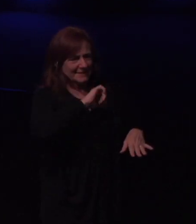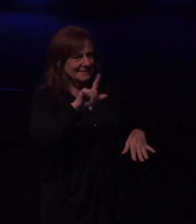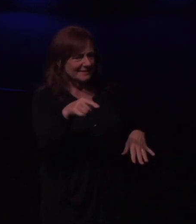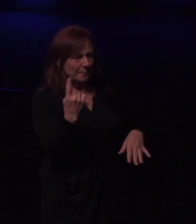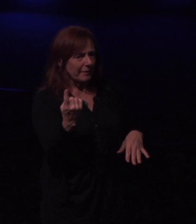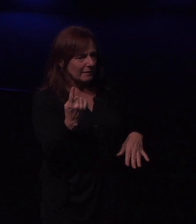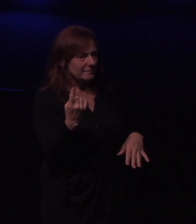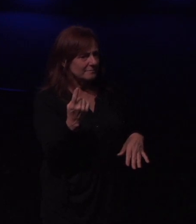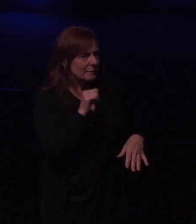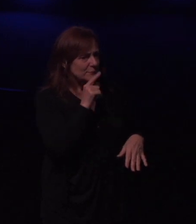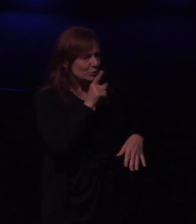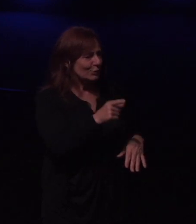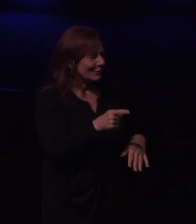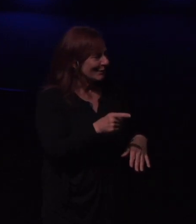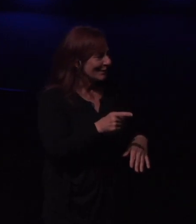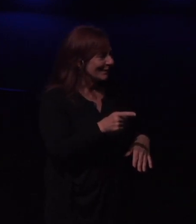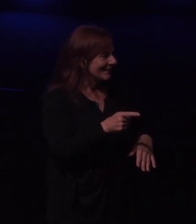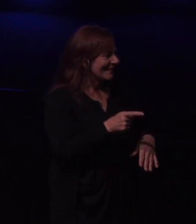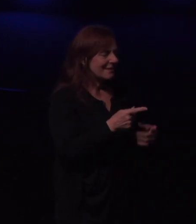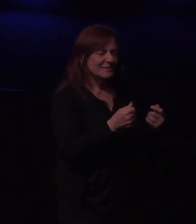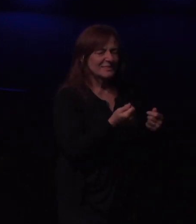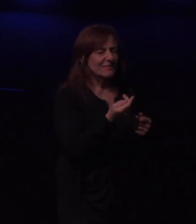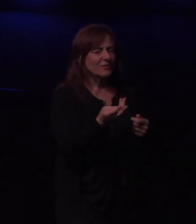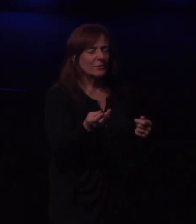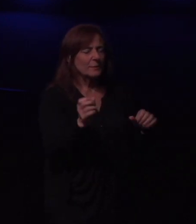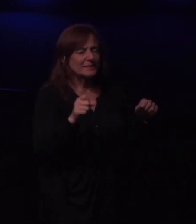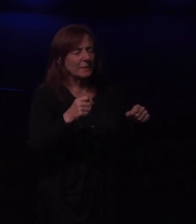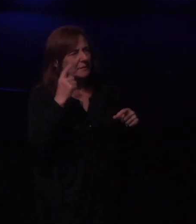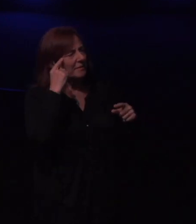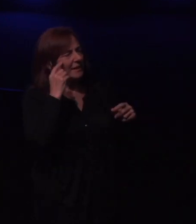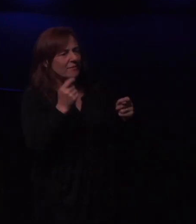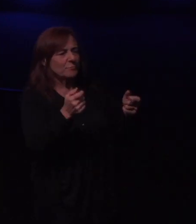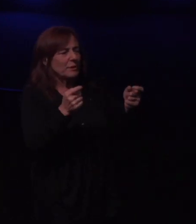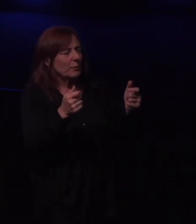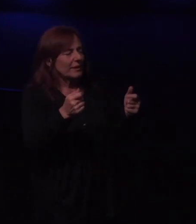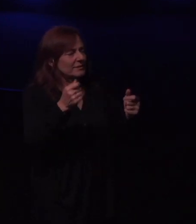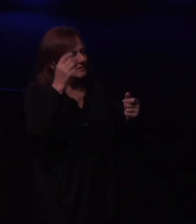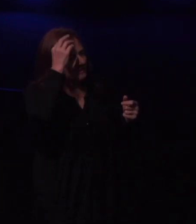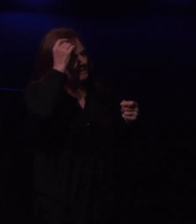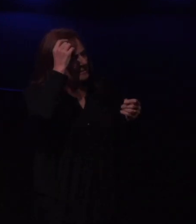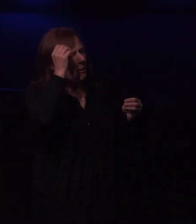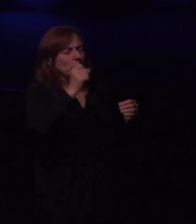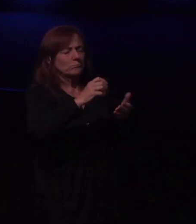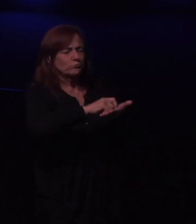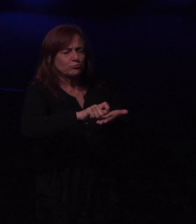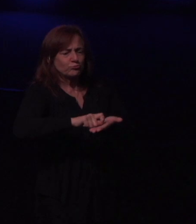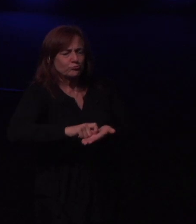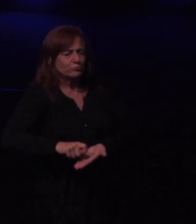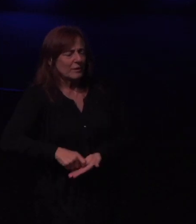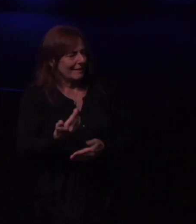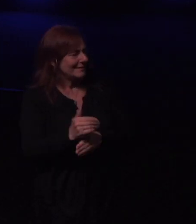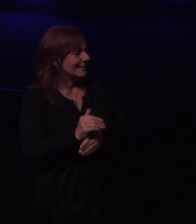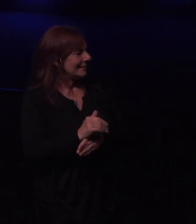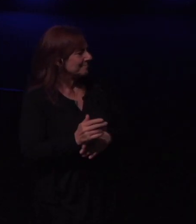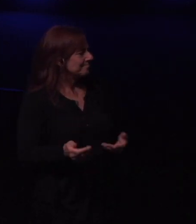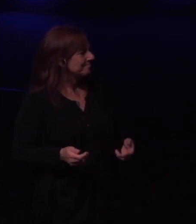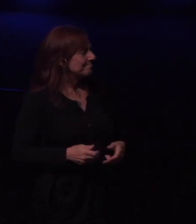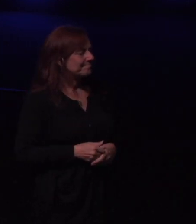some. Those are just the few that I was able to think of off the top of my head and write down last night.